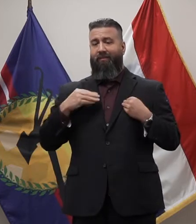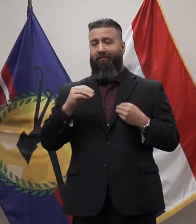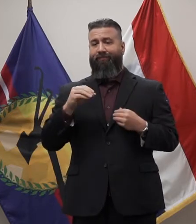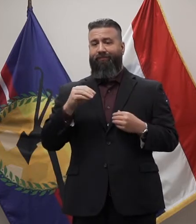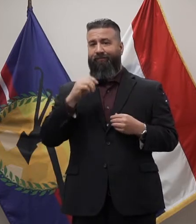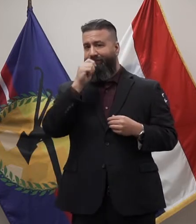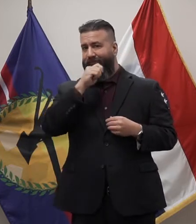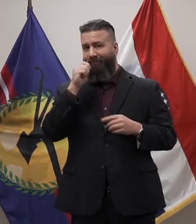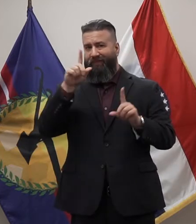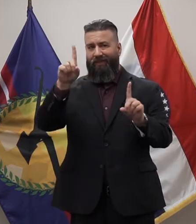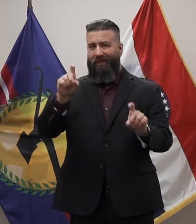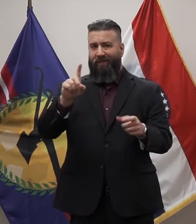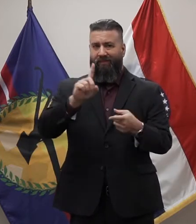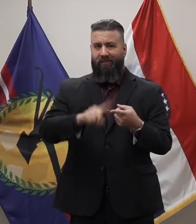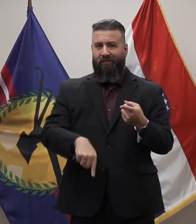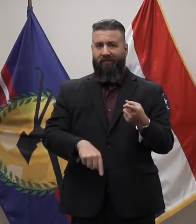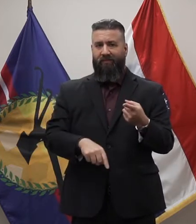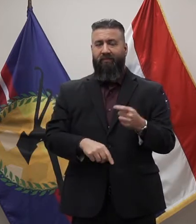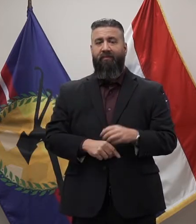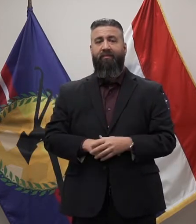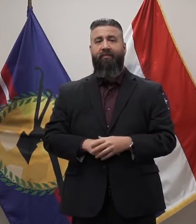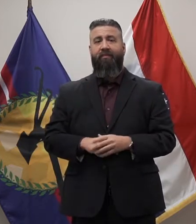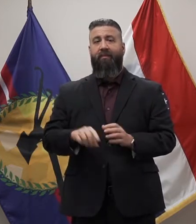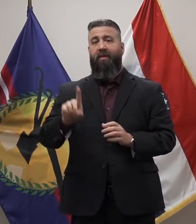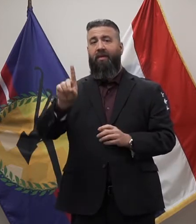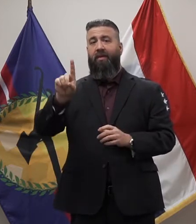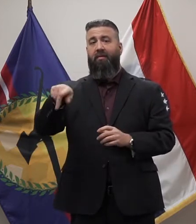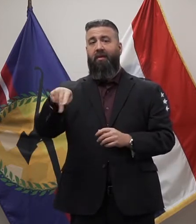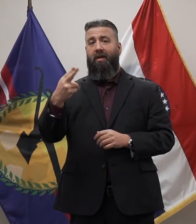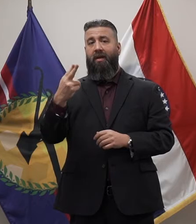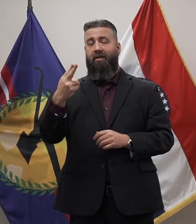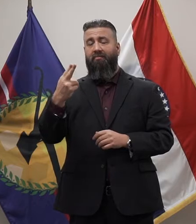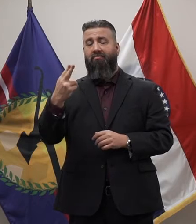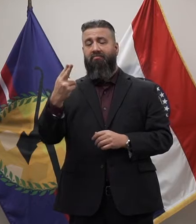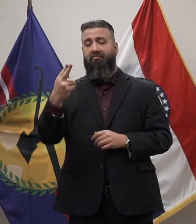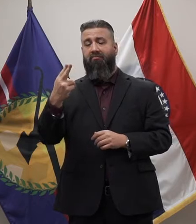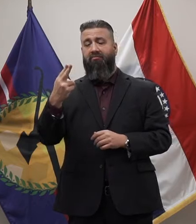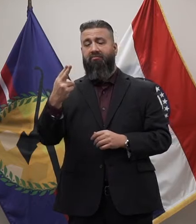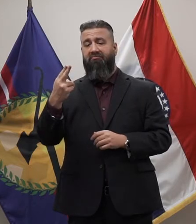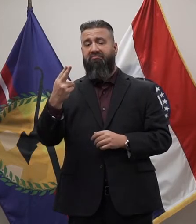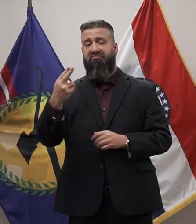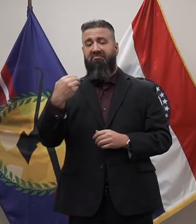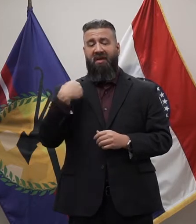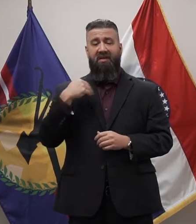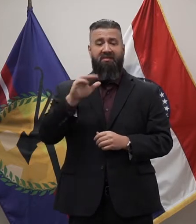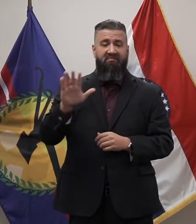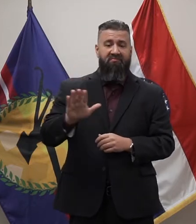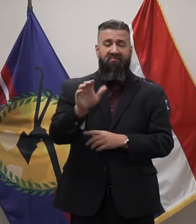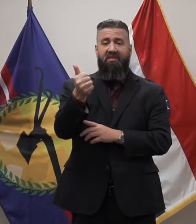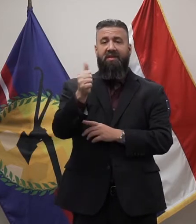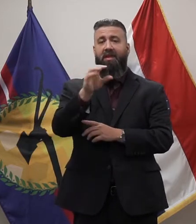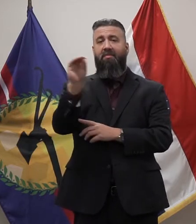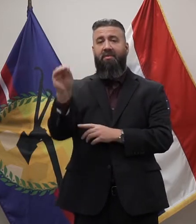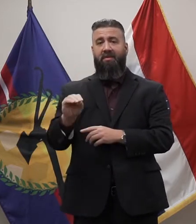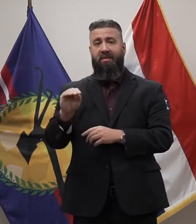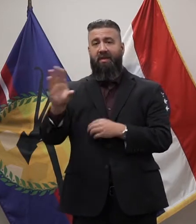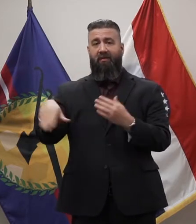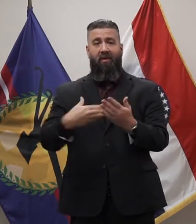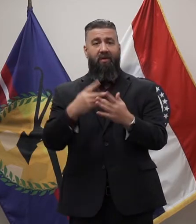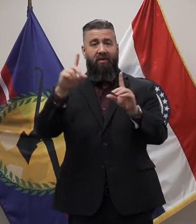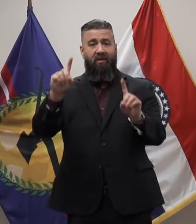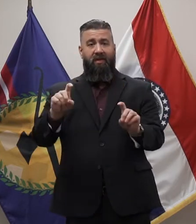The Department of Public Health accounts for about 10% of all testing in St. Louis County, and we are at testing